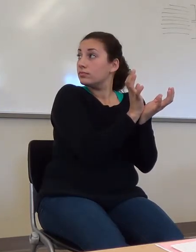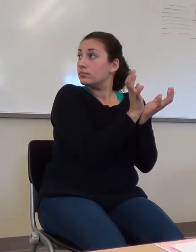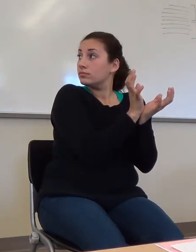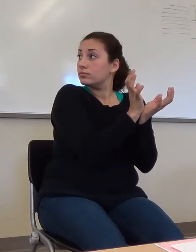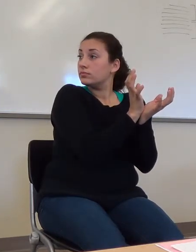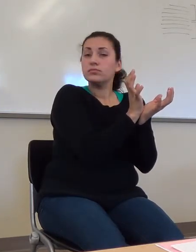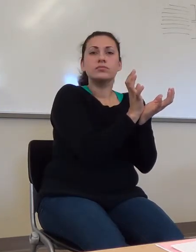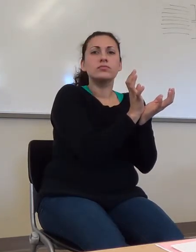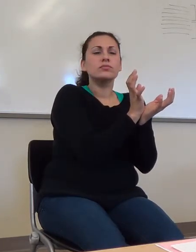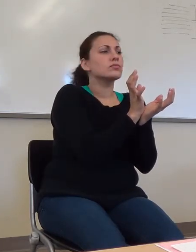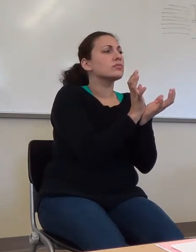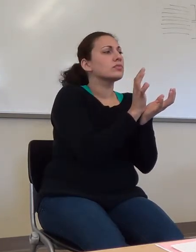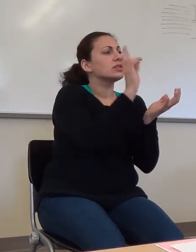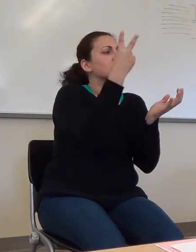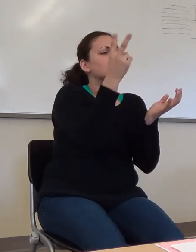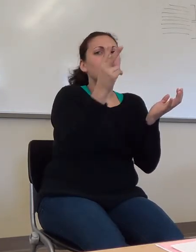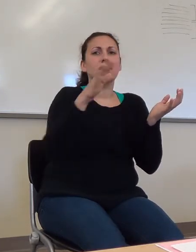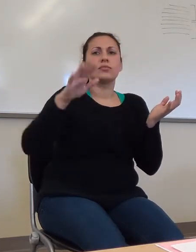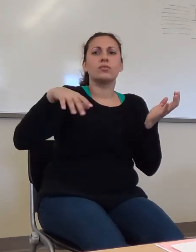Then what happens?